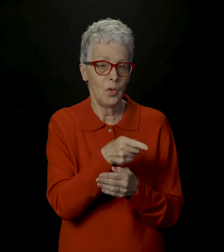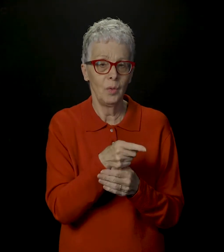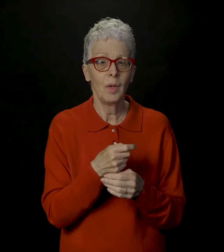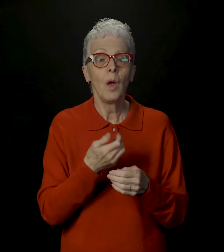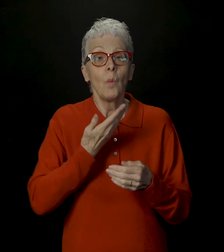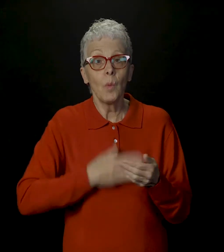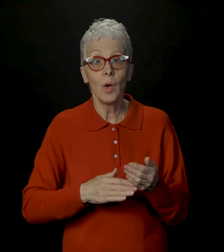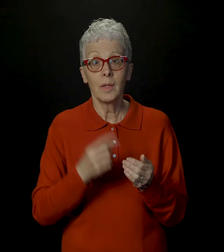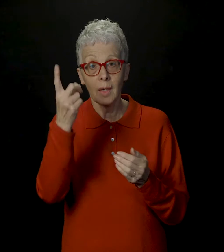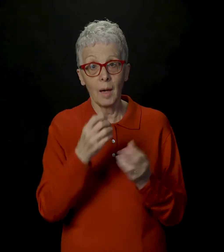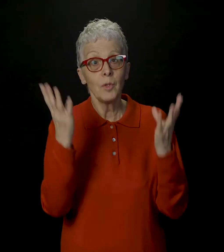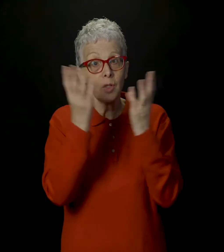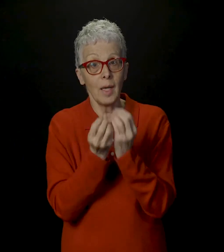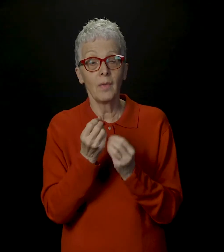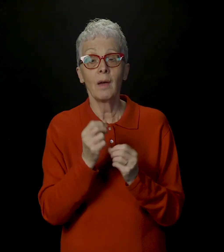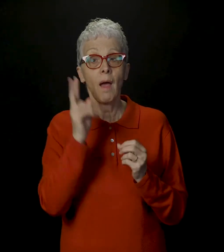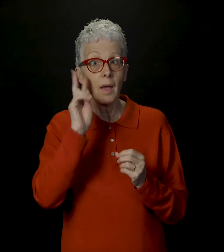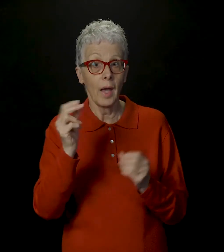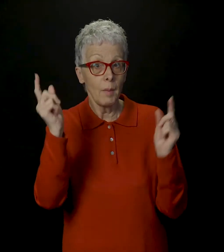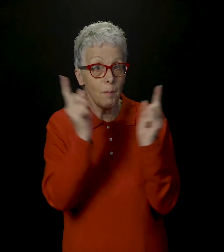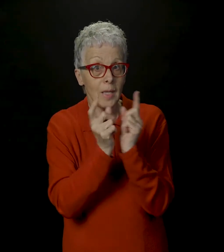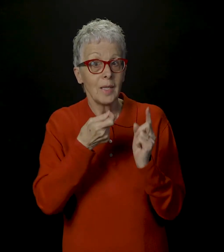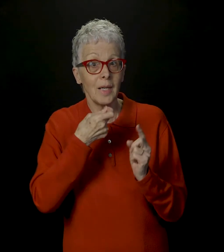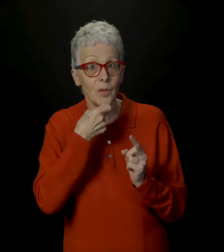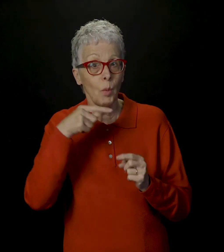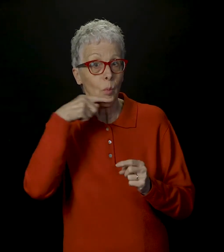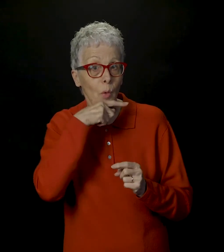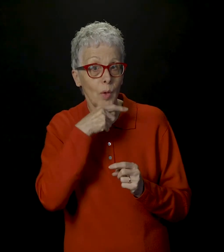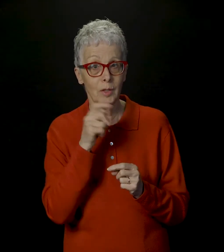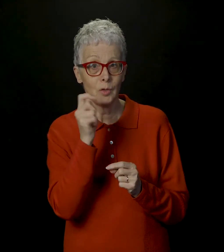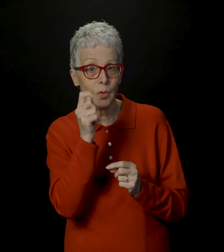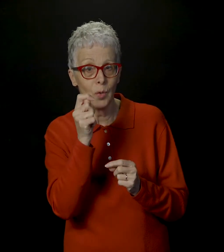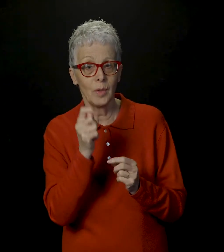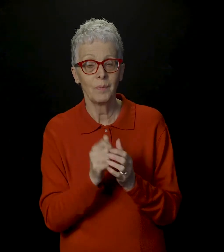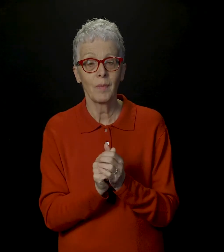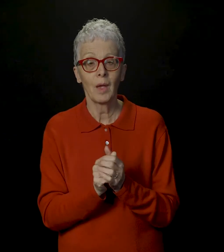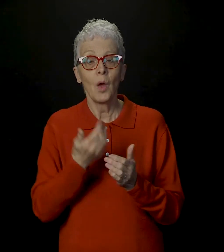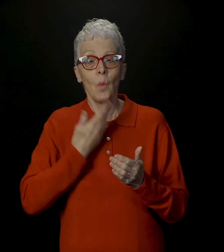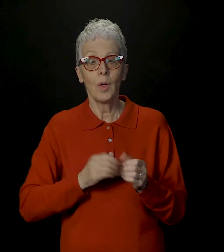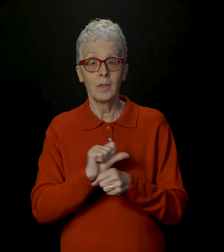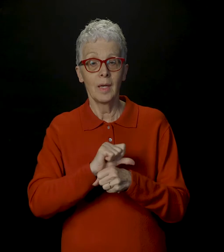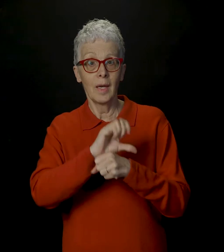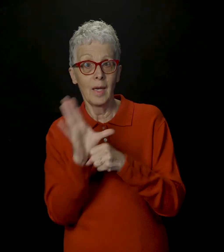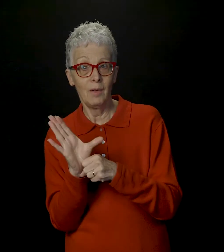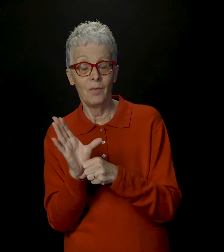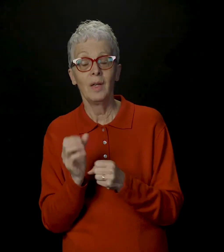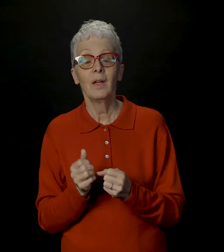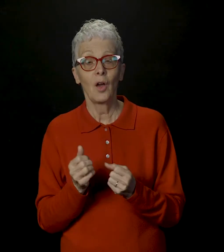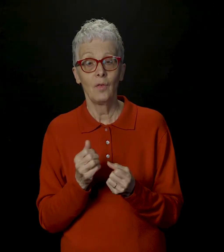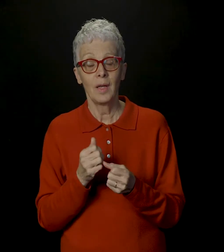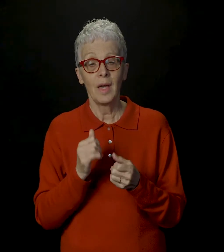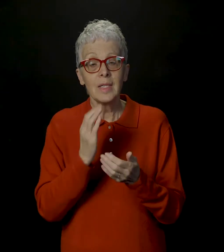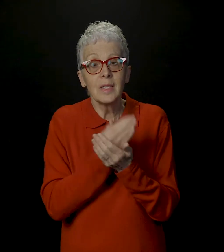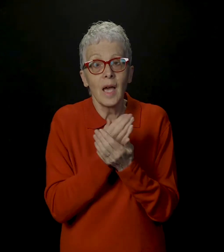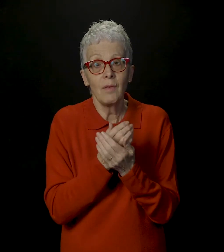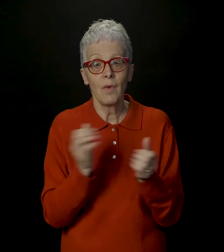Till we can all be Back together And meet this little man In person And see you guys And give you A COVID A COVID safe hug If there's